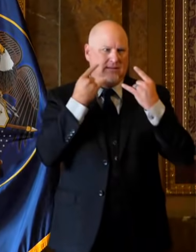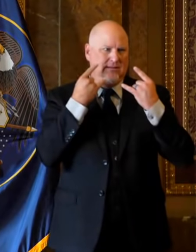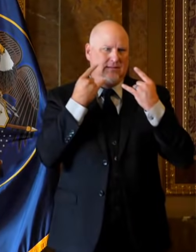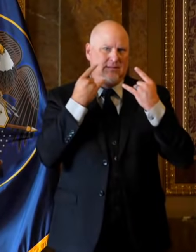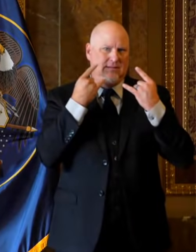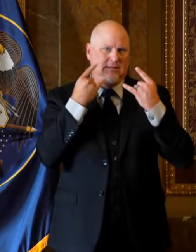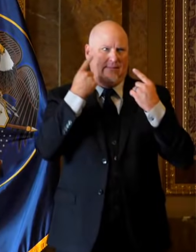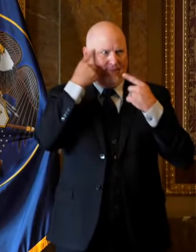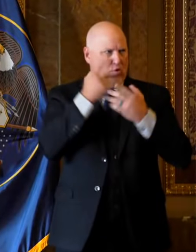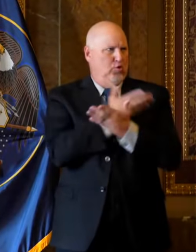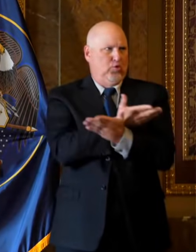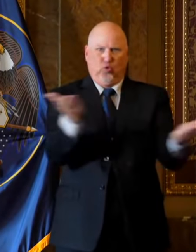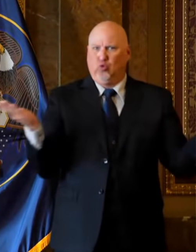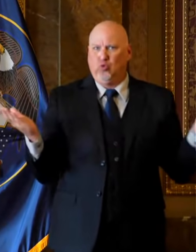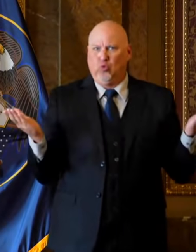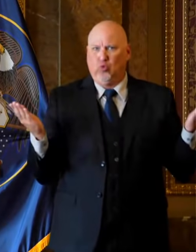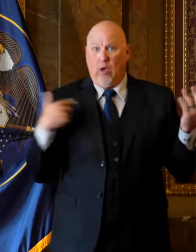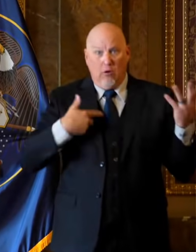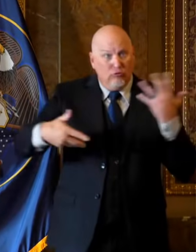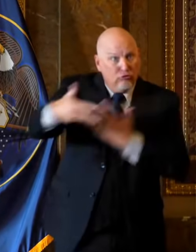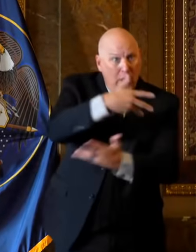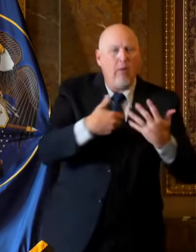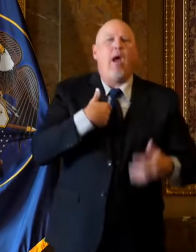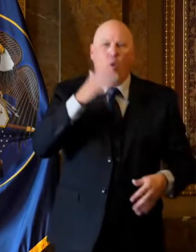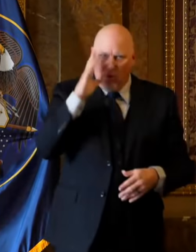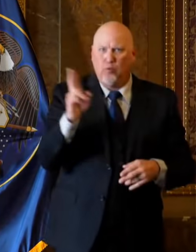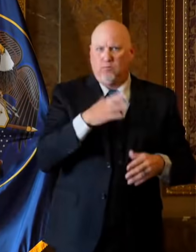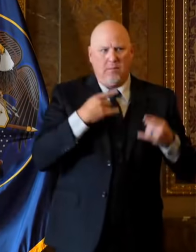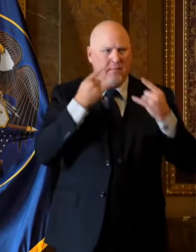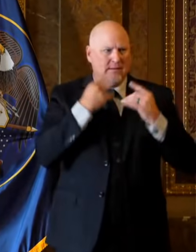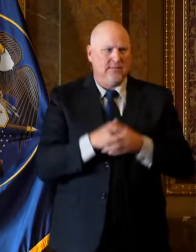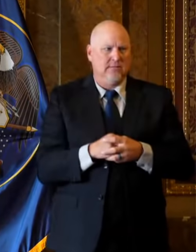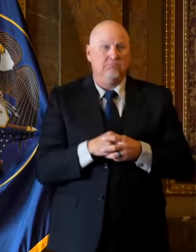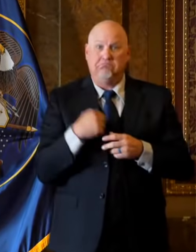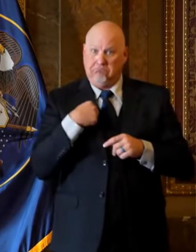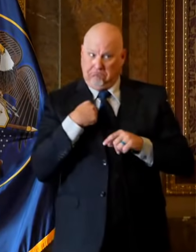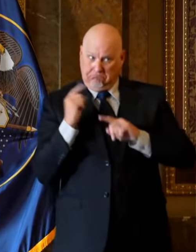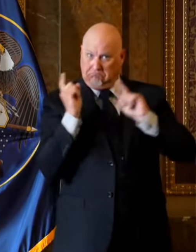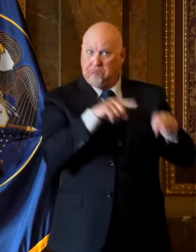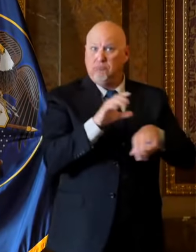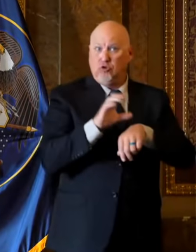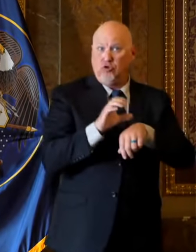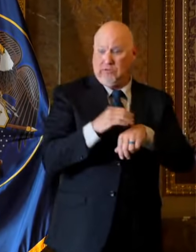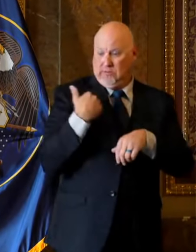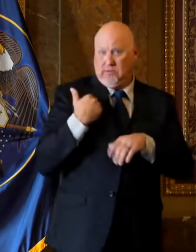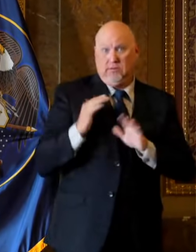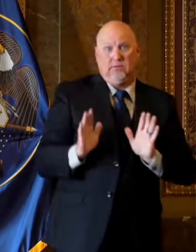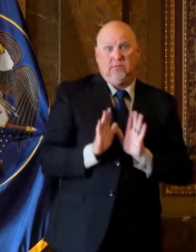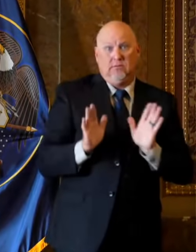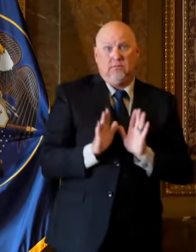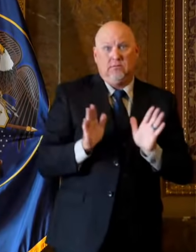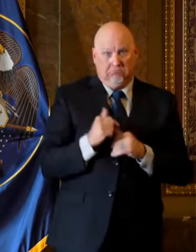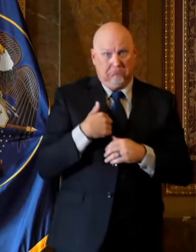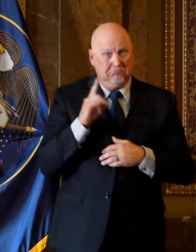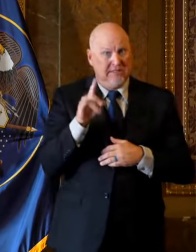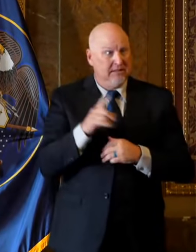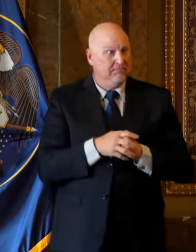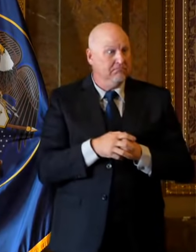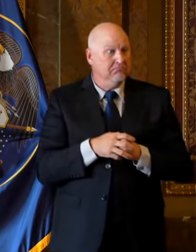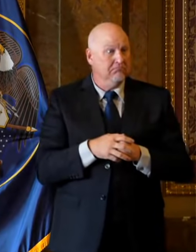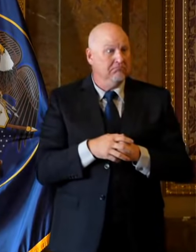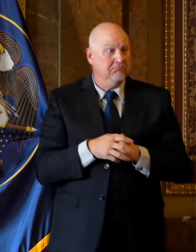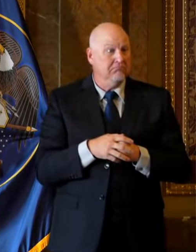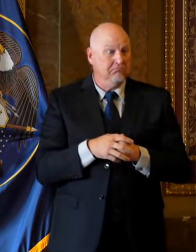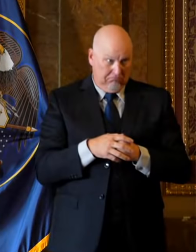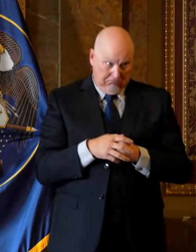mask more often. We went to church last Sunday, as my family did, and because we were asked to do